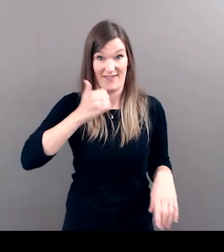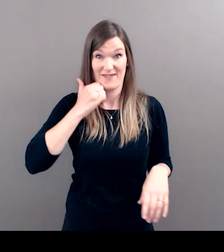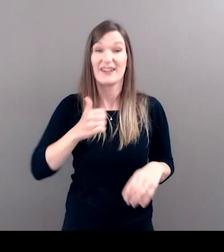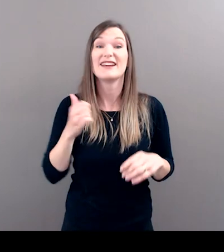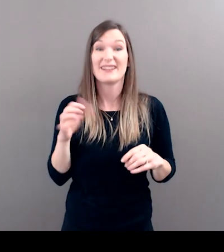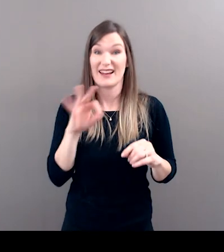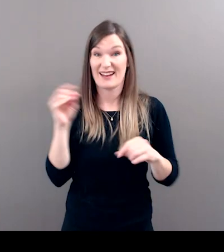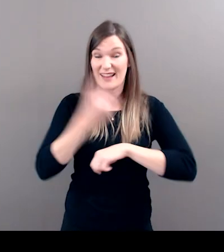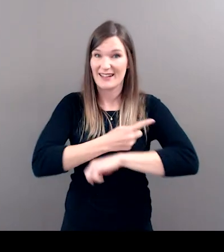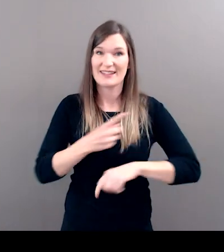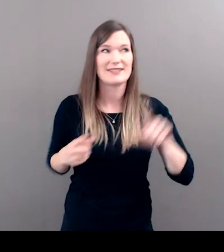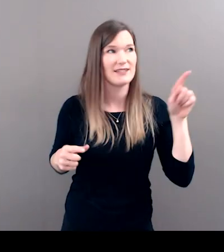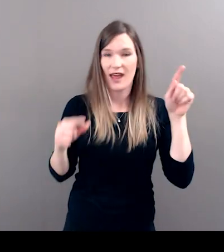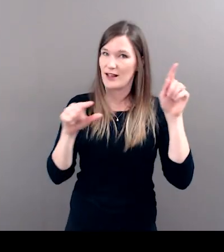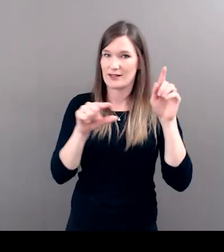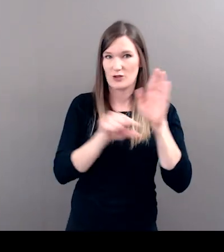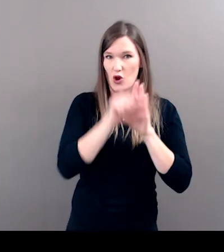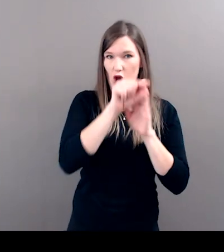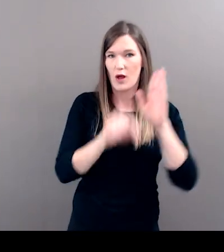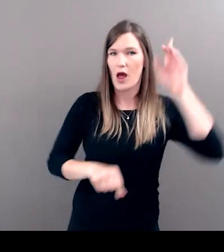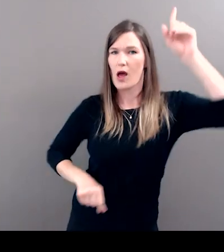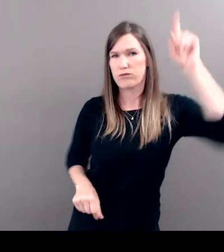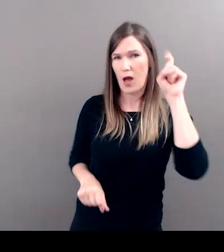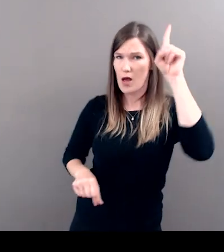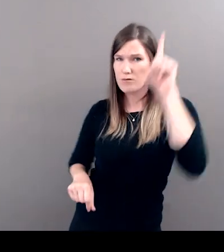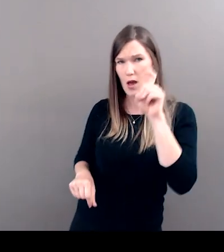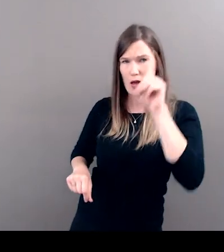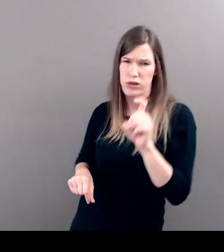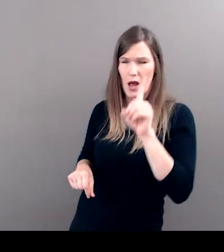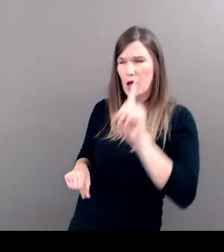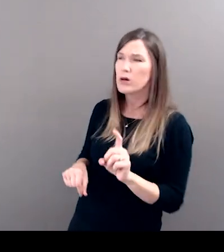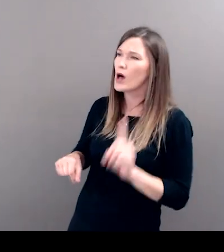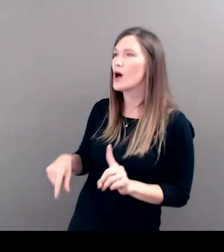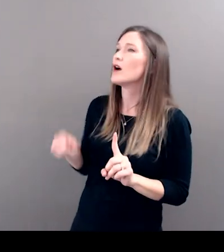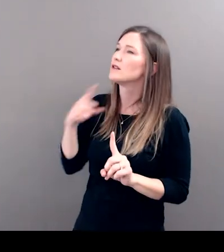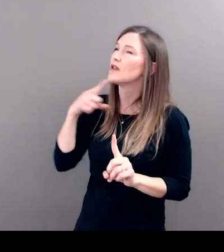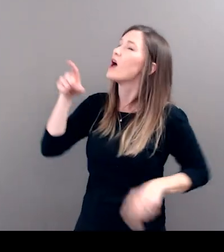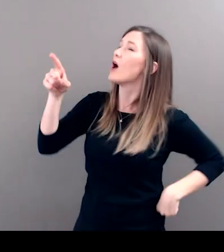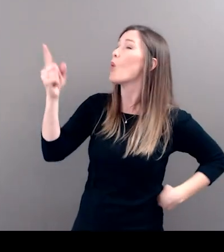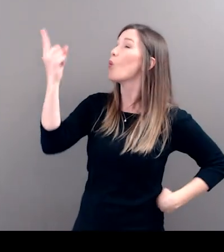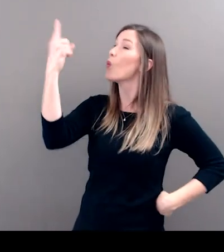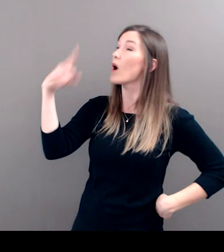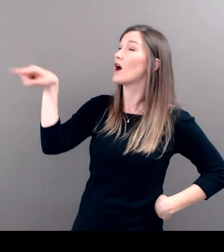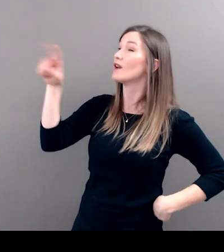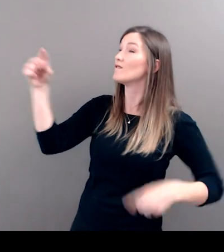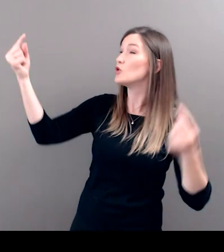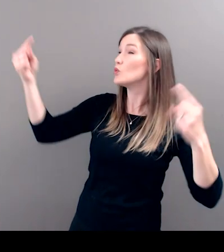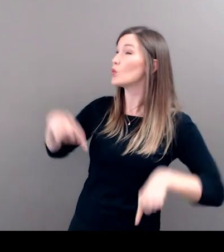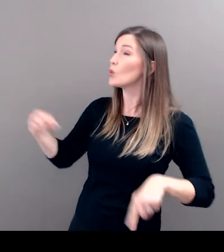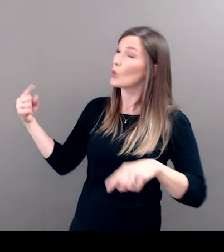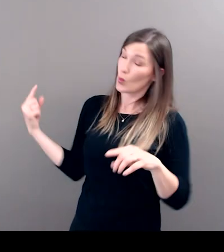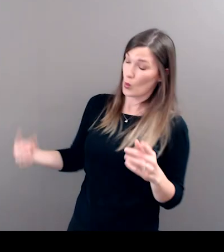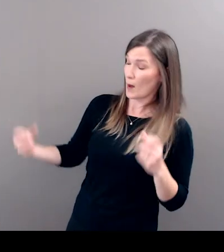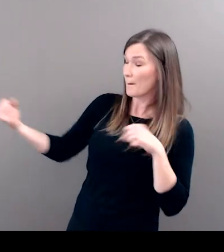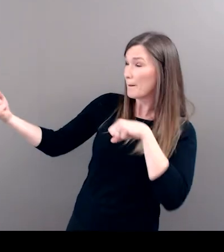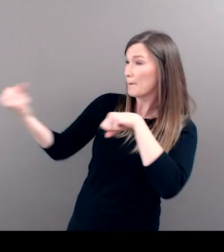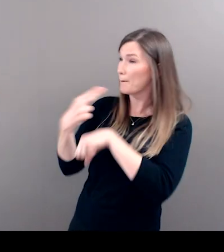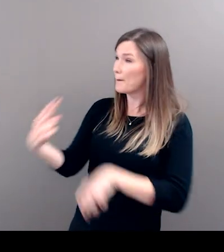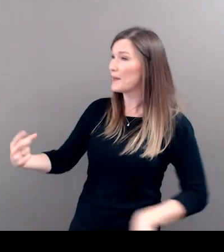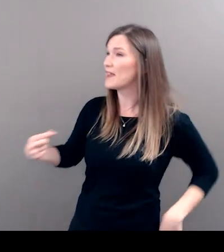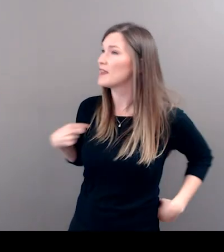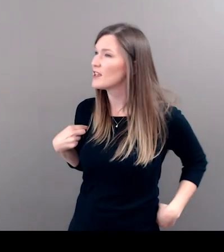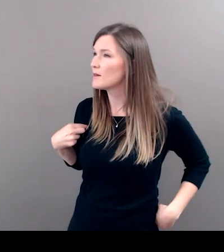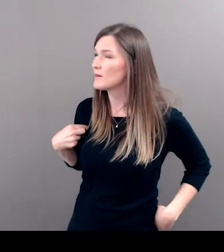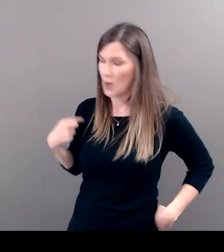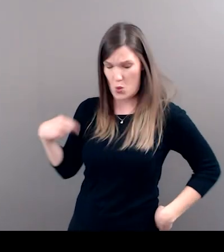down into the valley and said, "If one of y'all could come whoop me, we will all be your servants. Let's not all fight. Let's just have